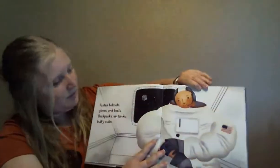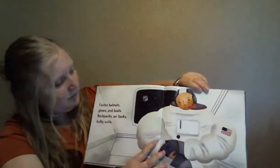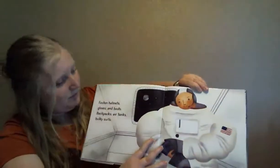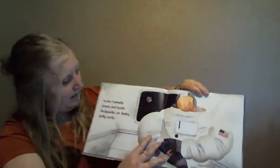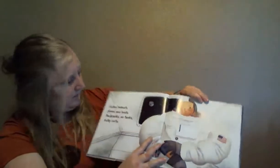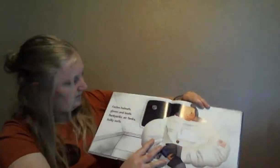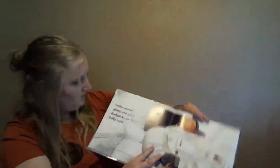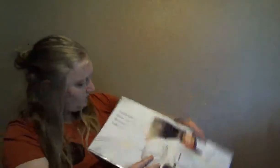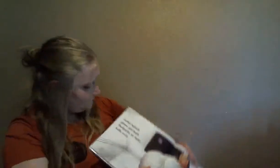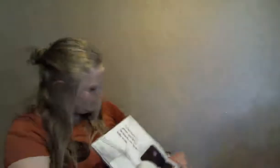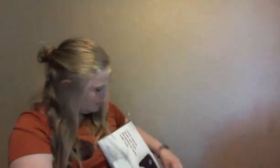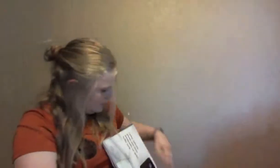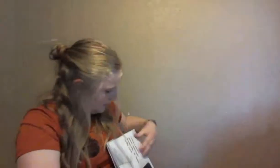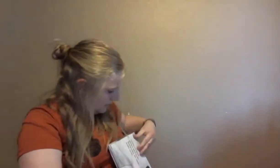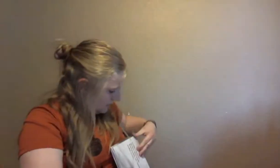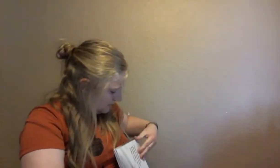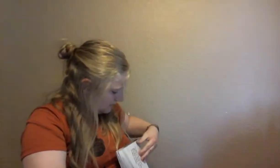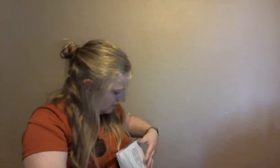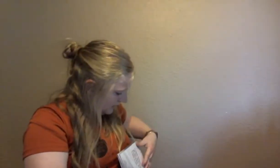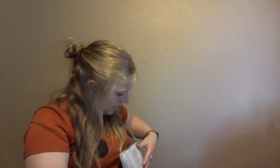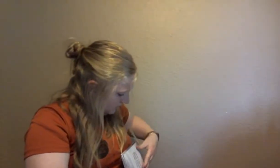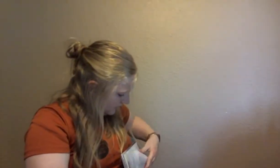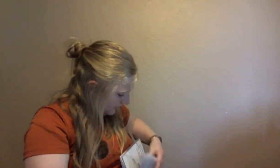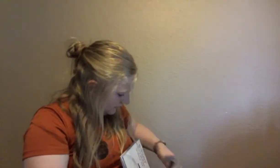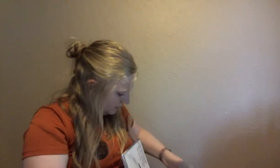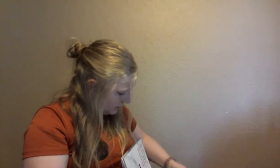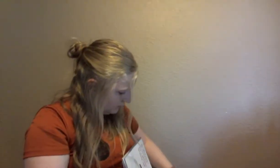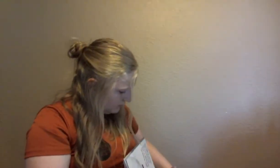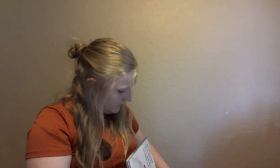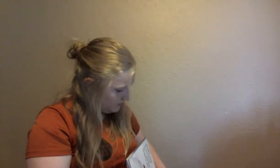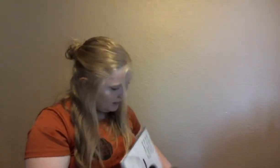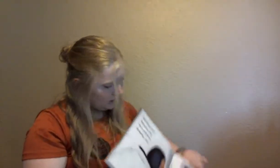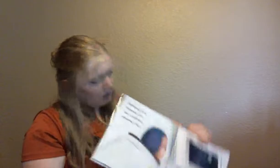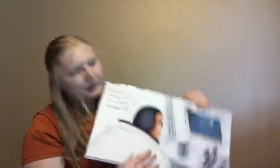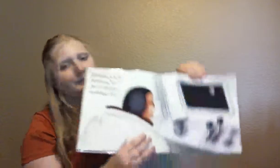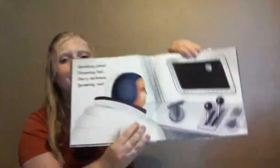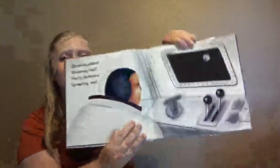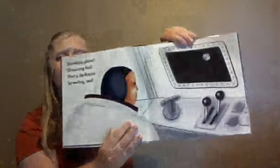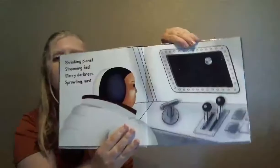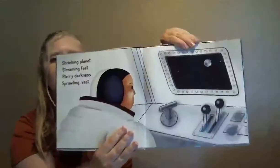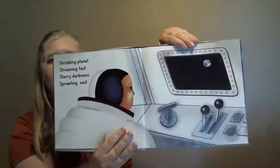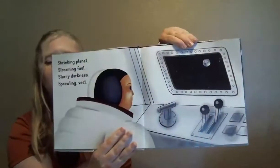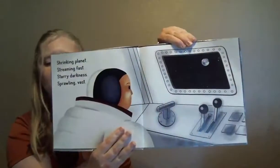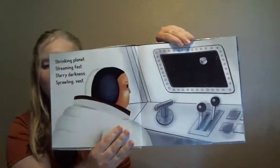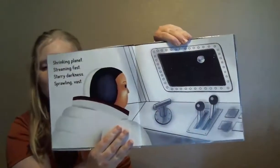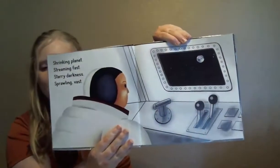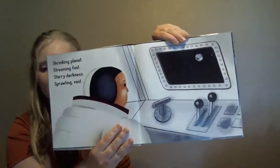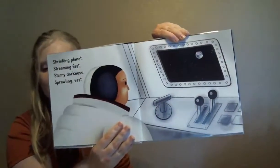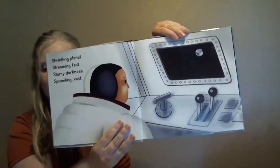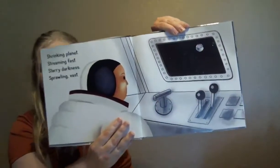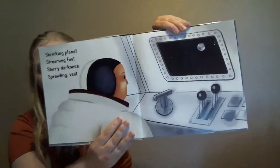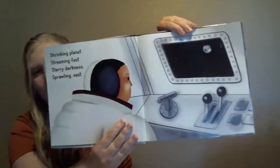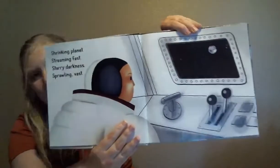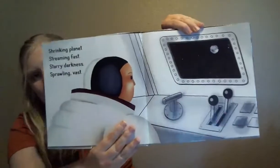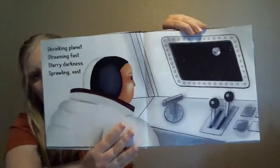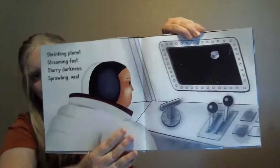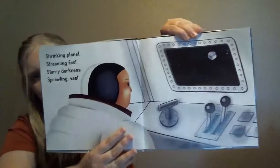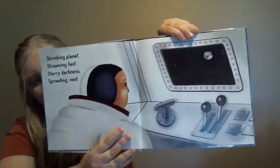Oh wait, did I forget to show you the picture? Get to see inside the